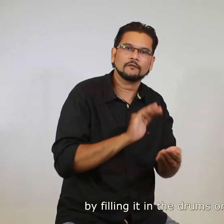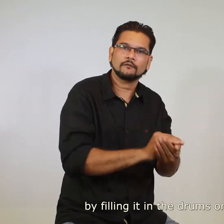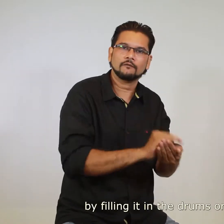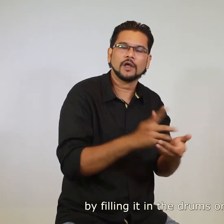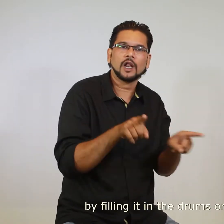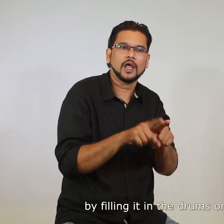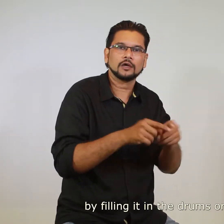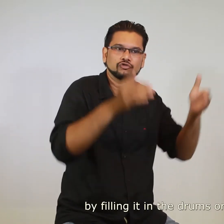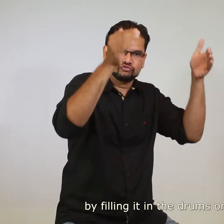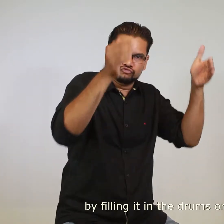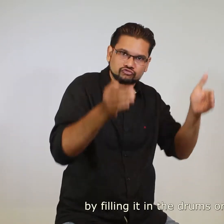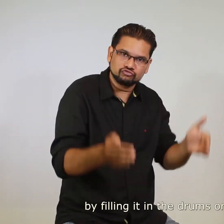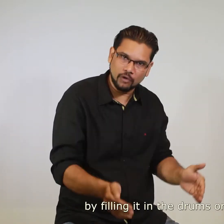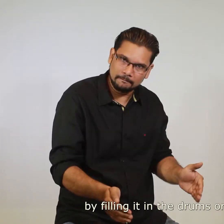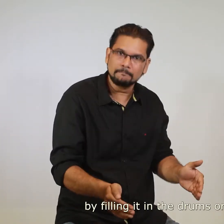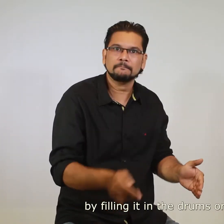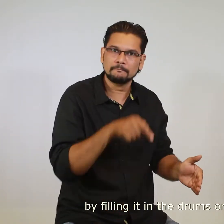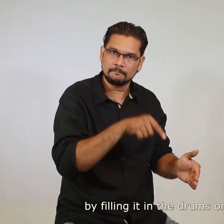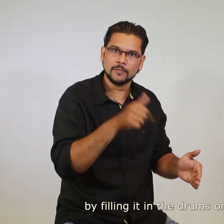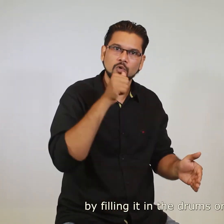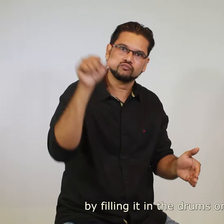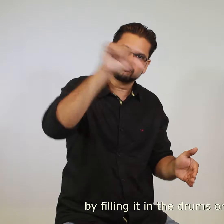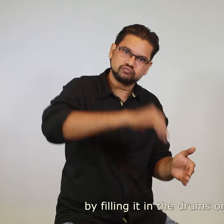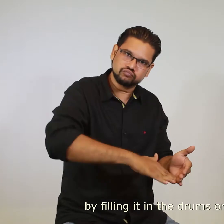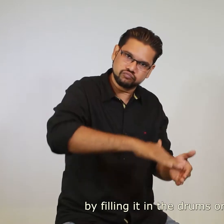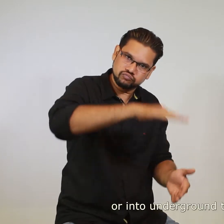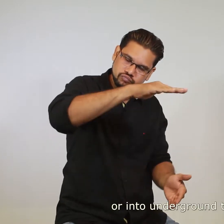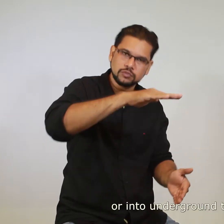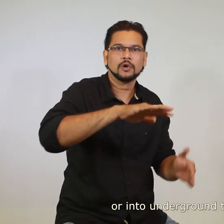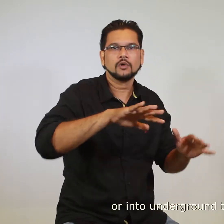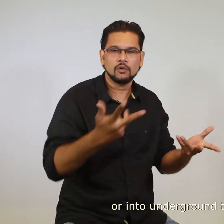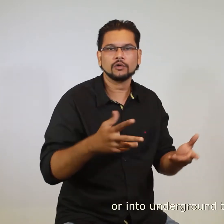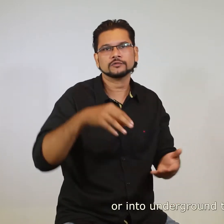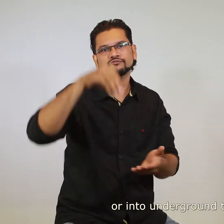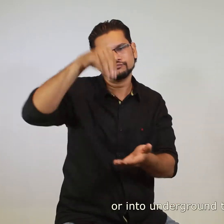drums, cylinders, or into underground tanks.